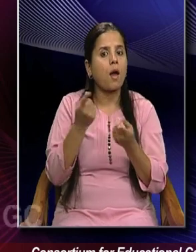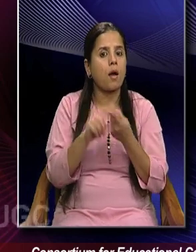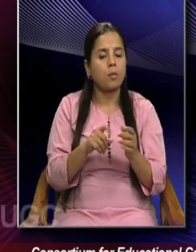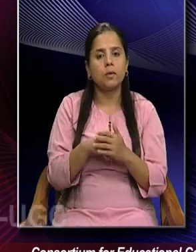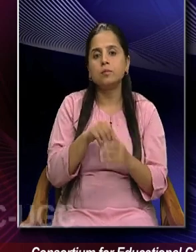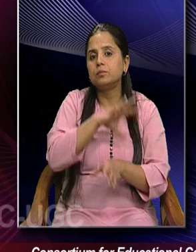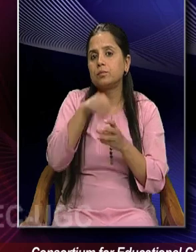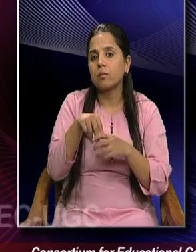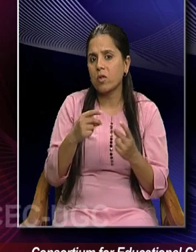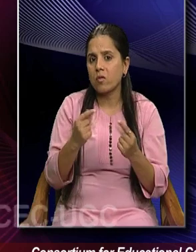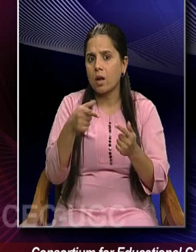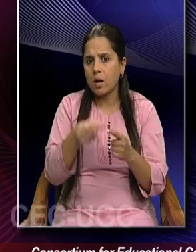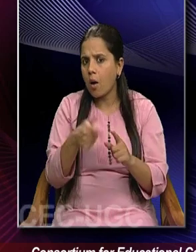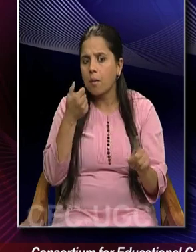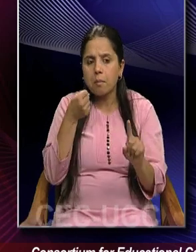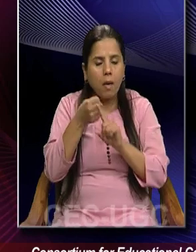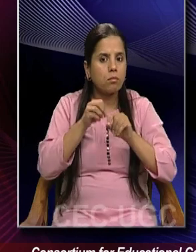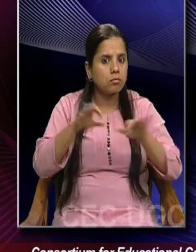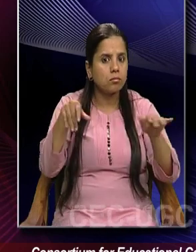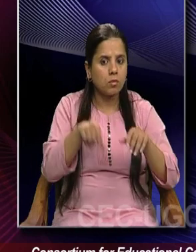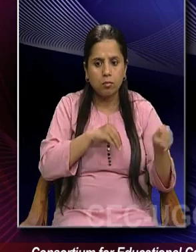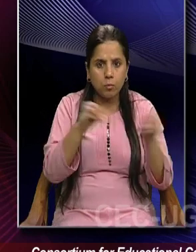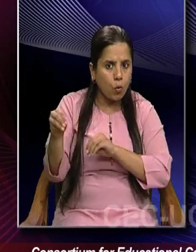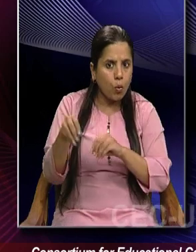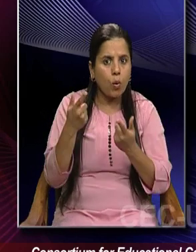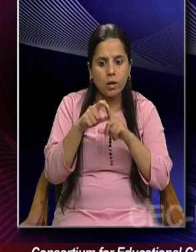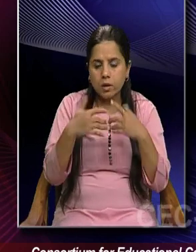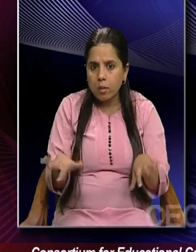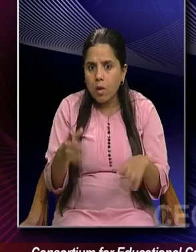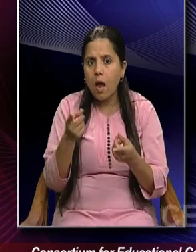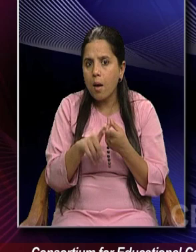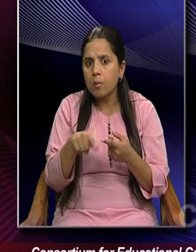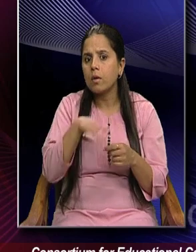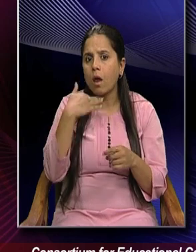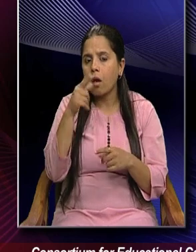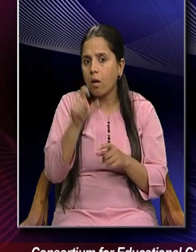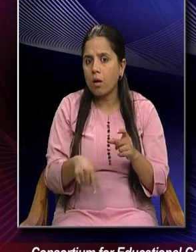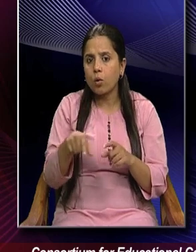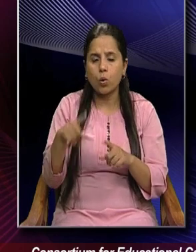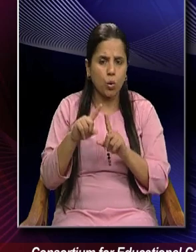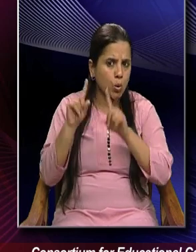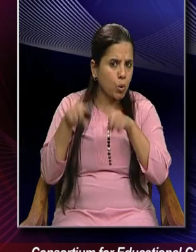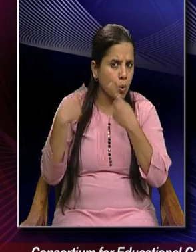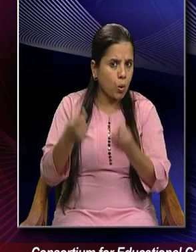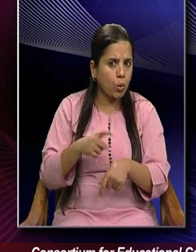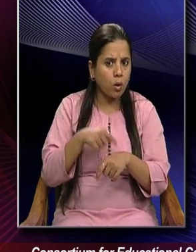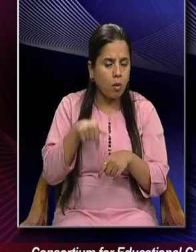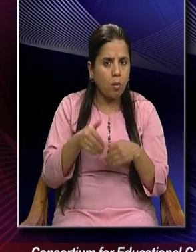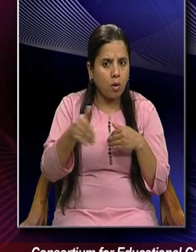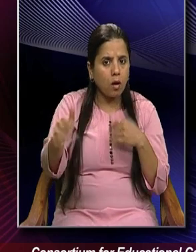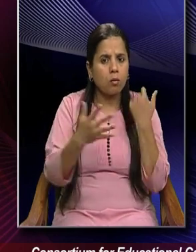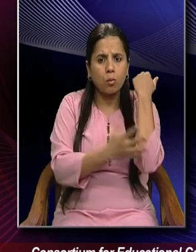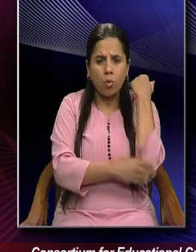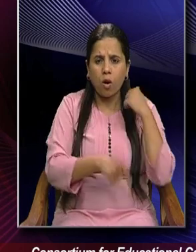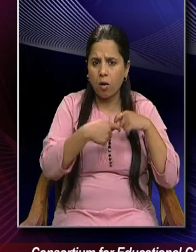Include immediate effect, displacement, damage, and casualties. Long term vulnerabilities like